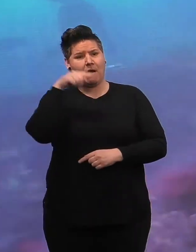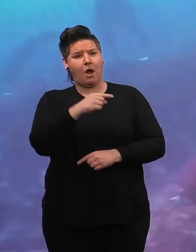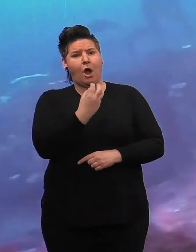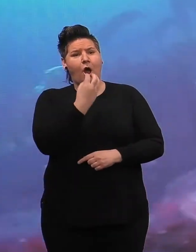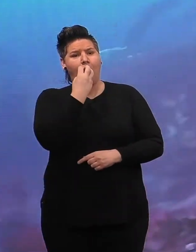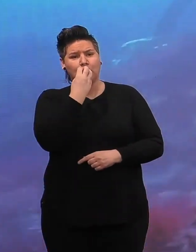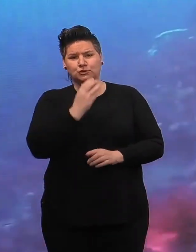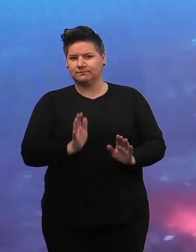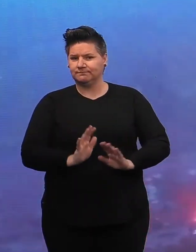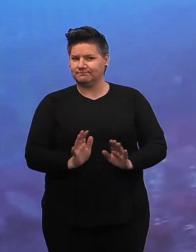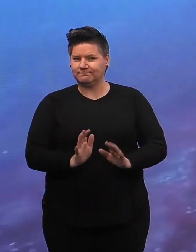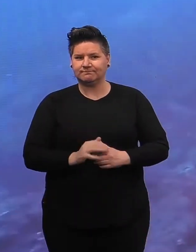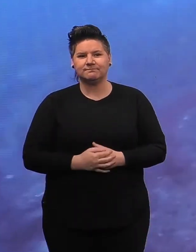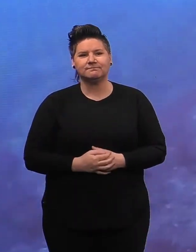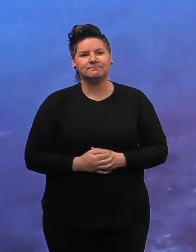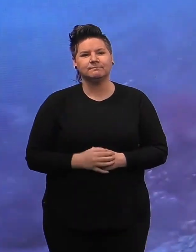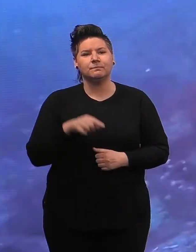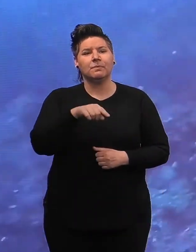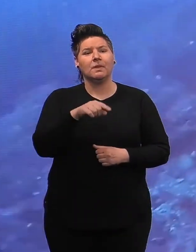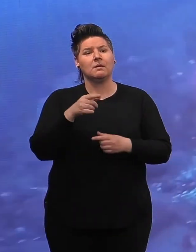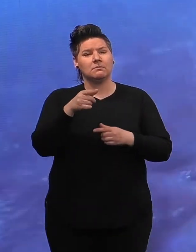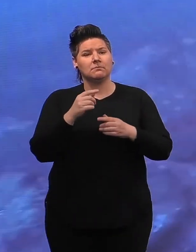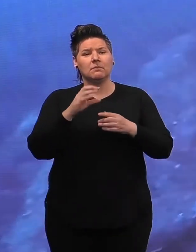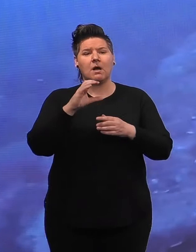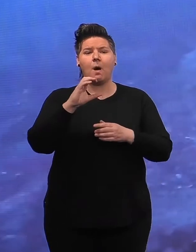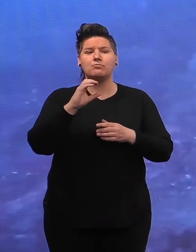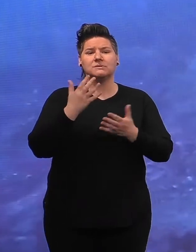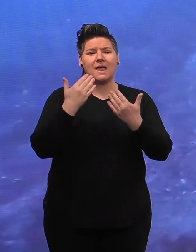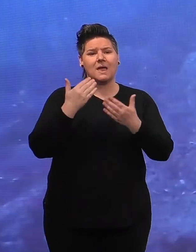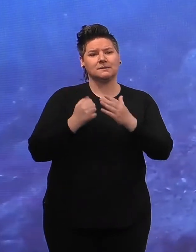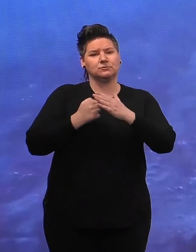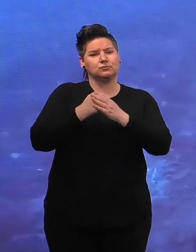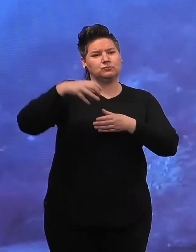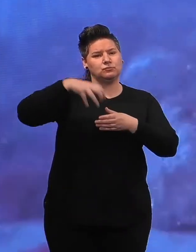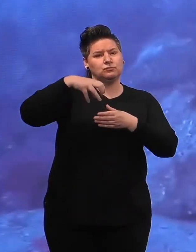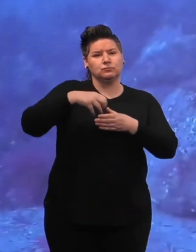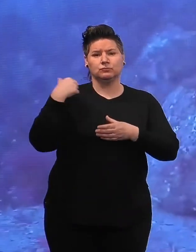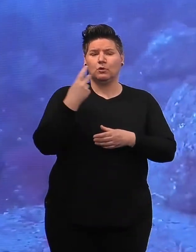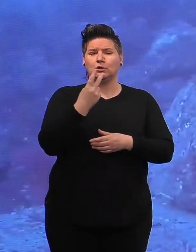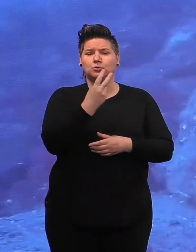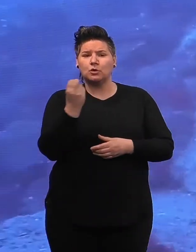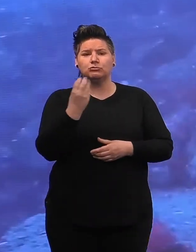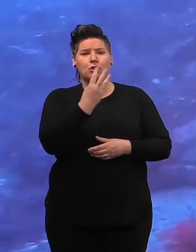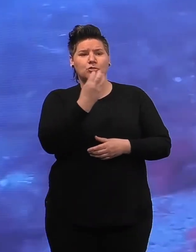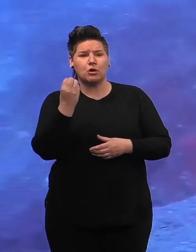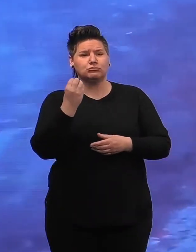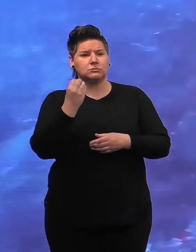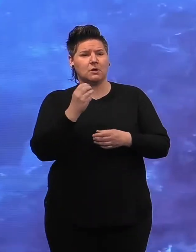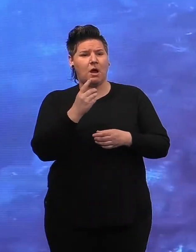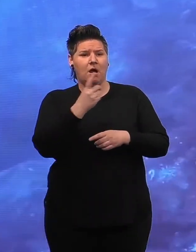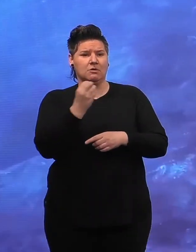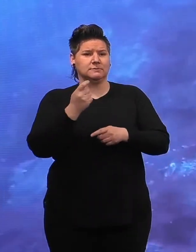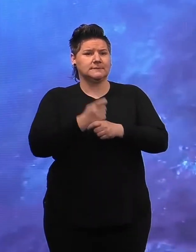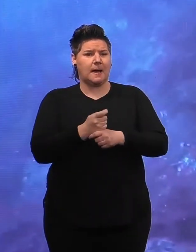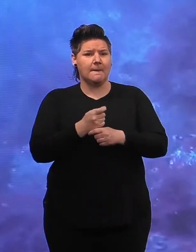It's compressed air stored in a tank and pumped up to 200 or 300 times